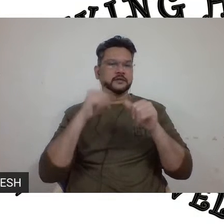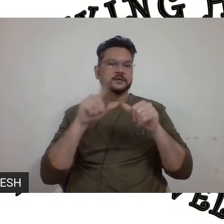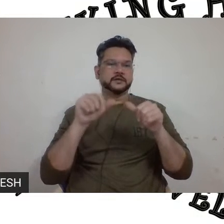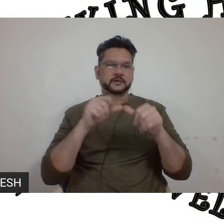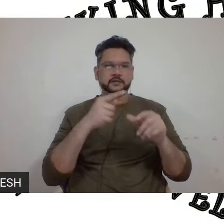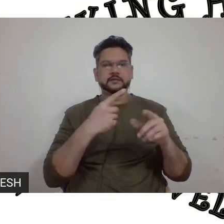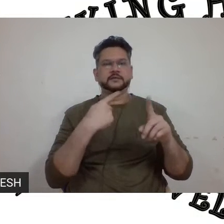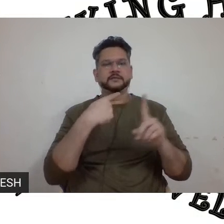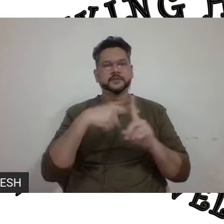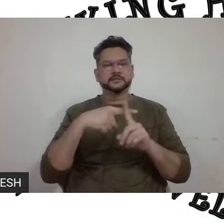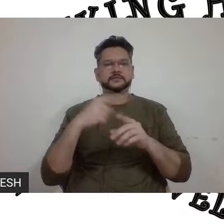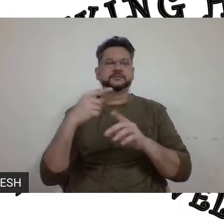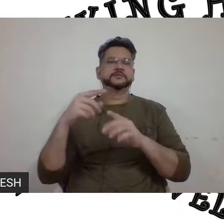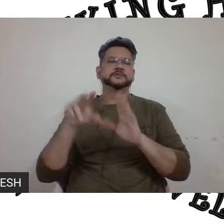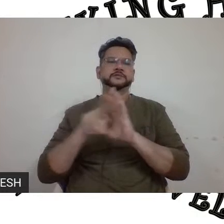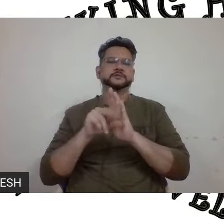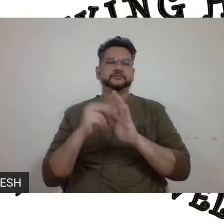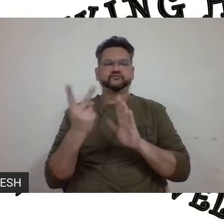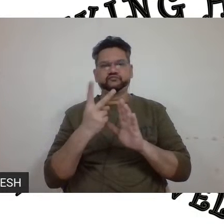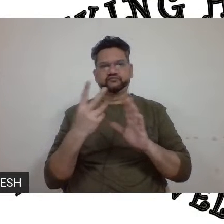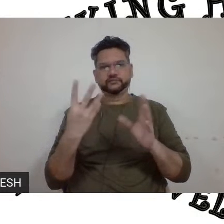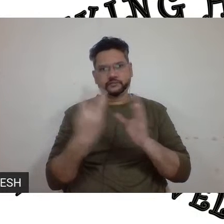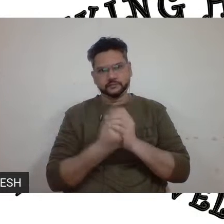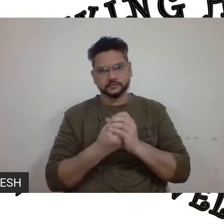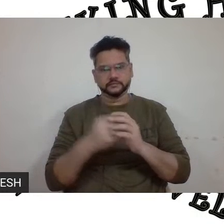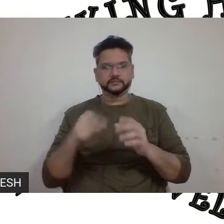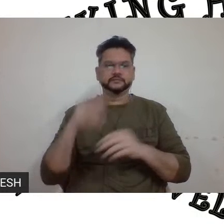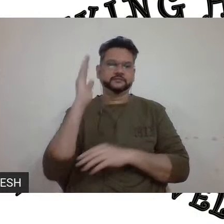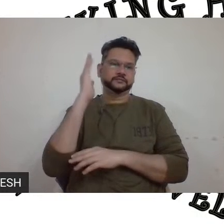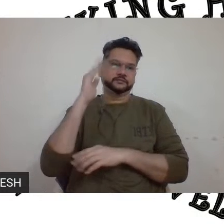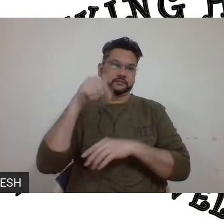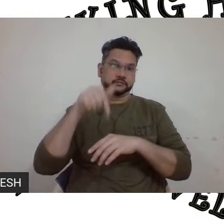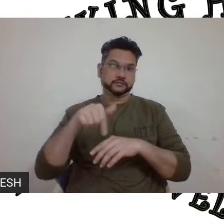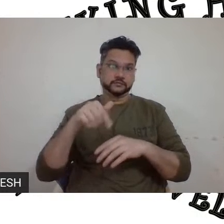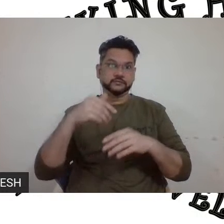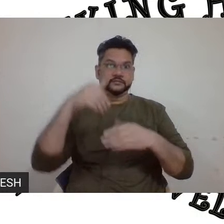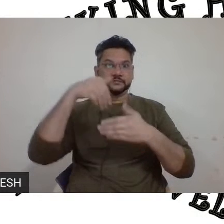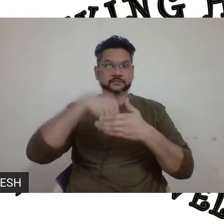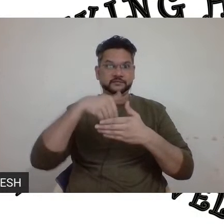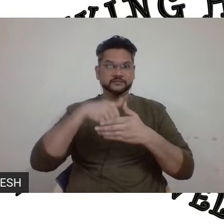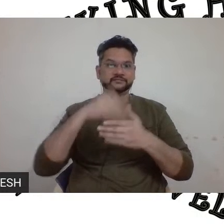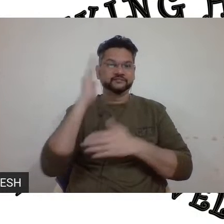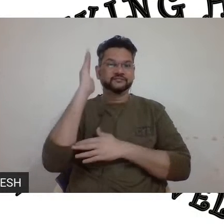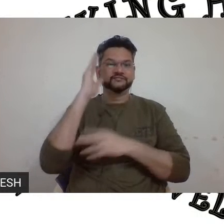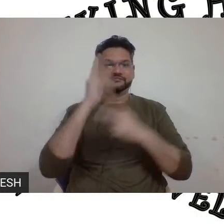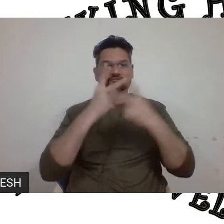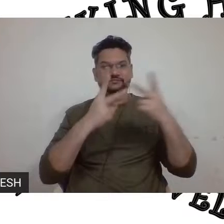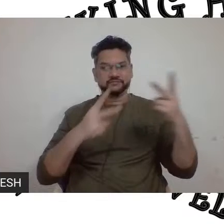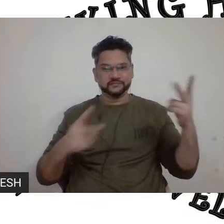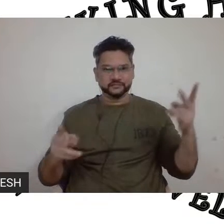webinar, we are privileged to have eminent dignitaries, Dr. Himanshu Das, Director NIPMIT,